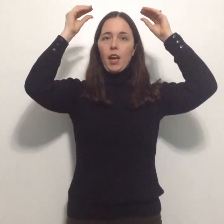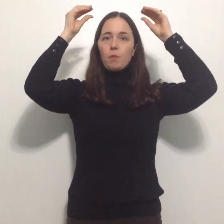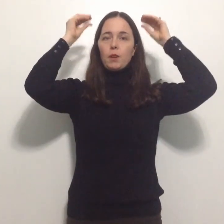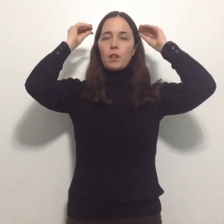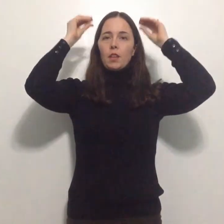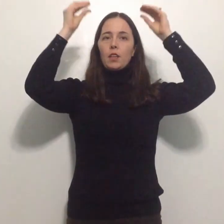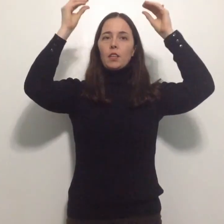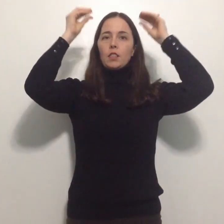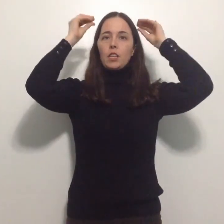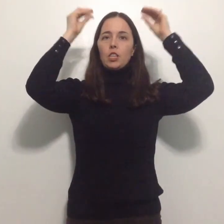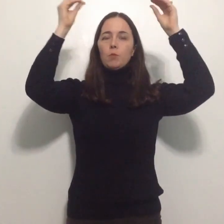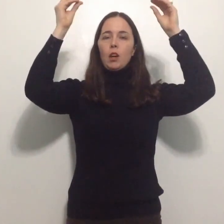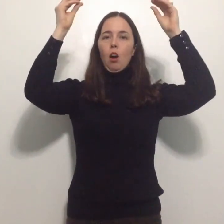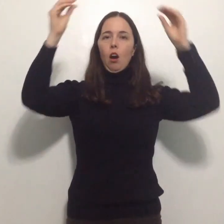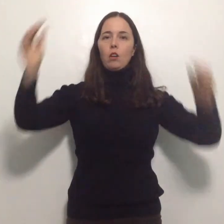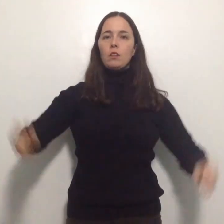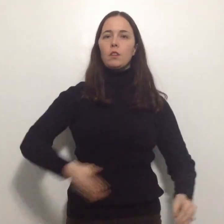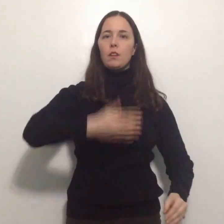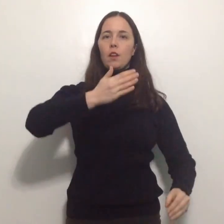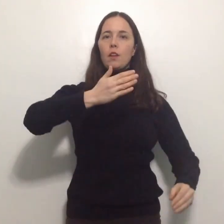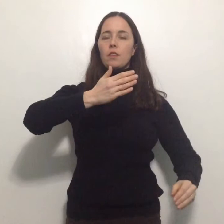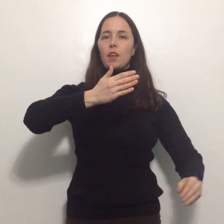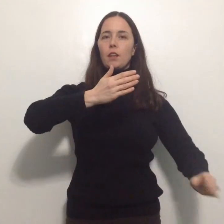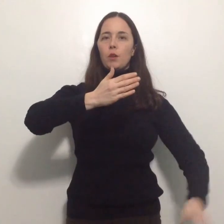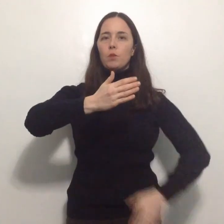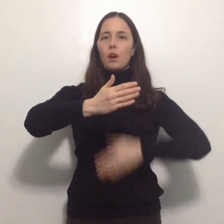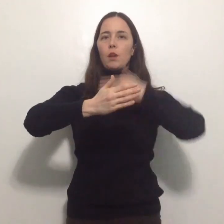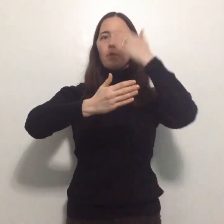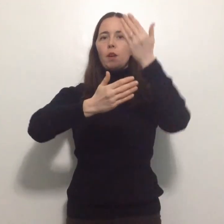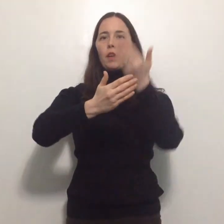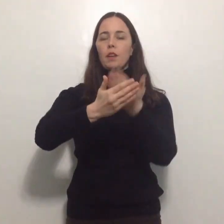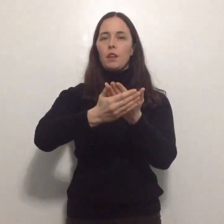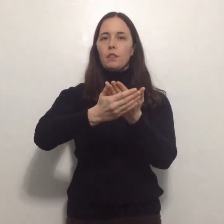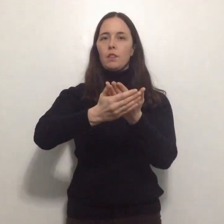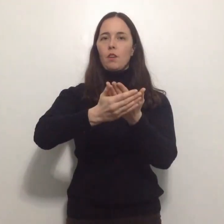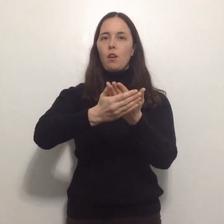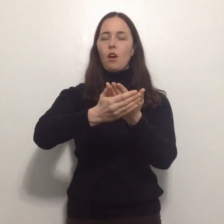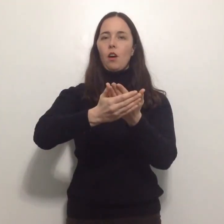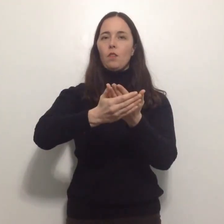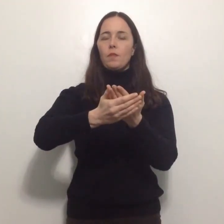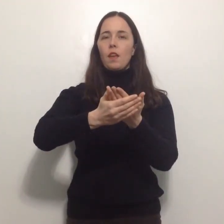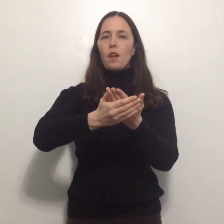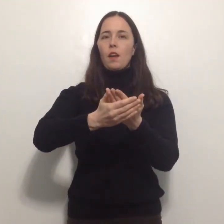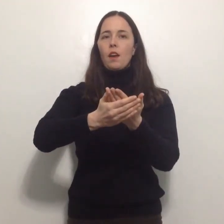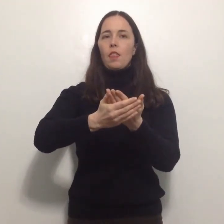cap, teach me all, this hand comes up and in, all